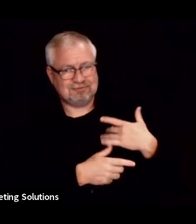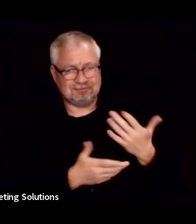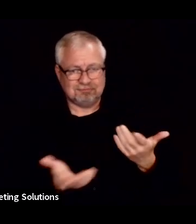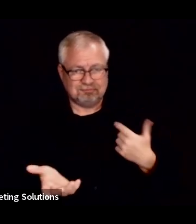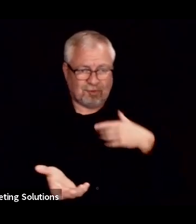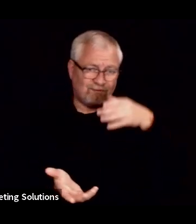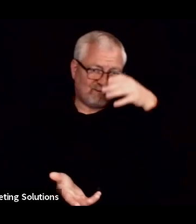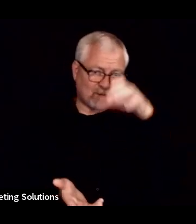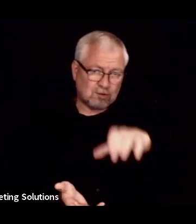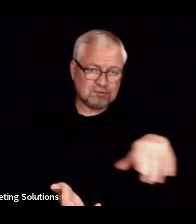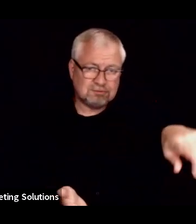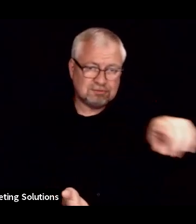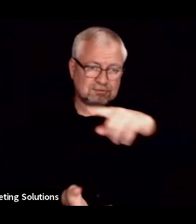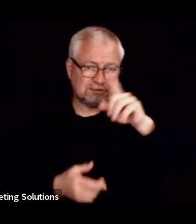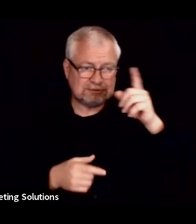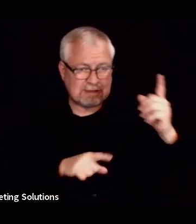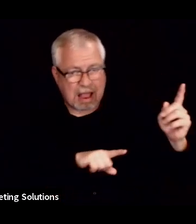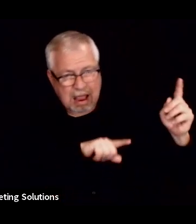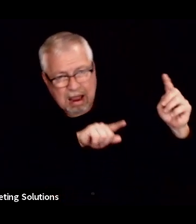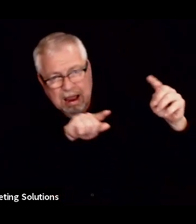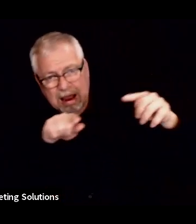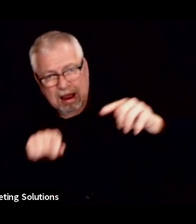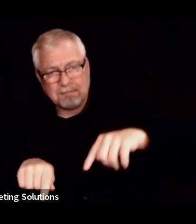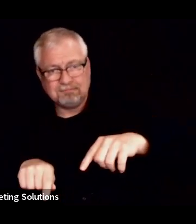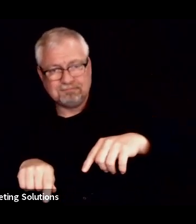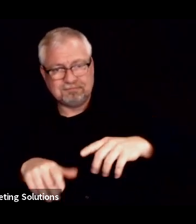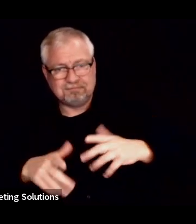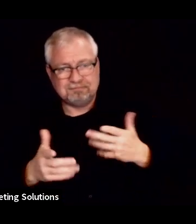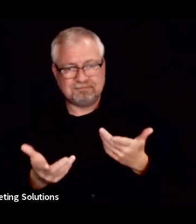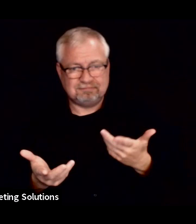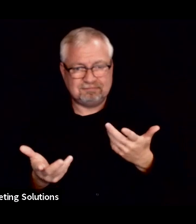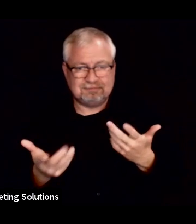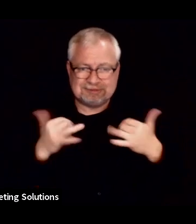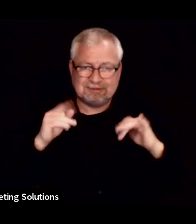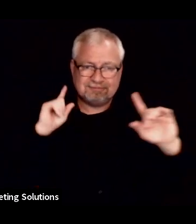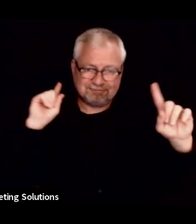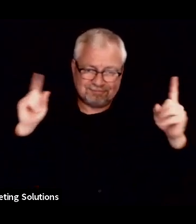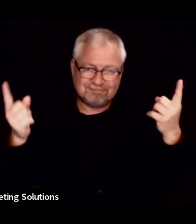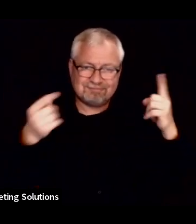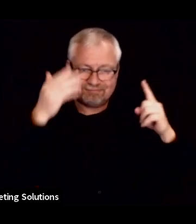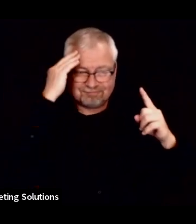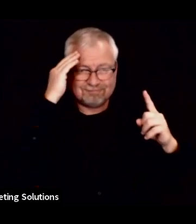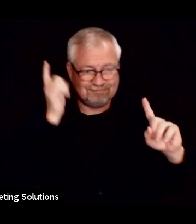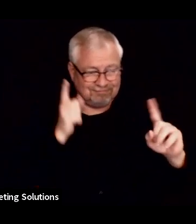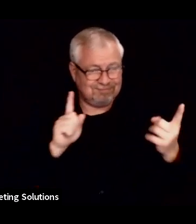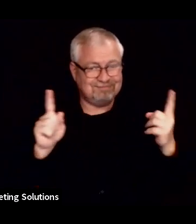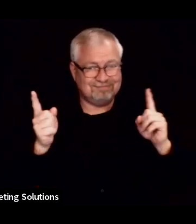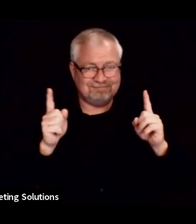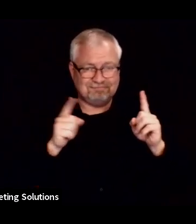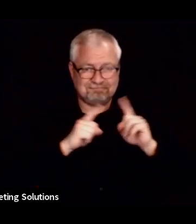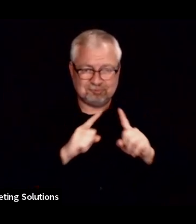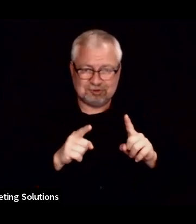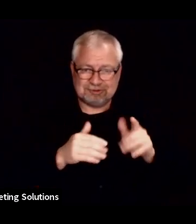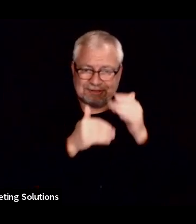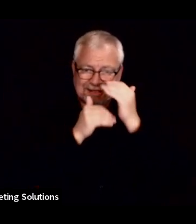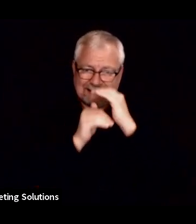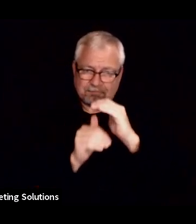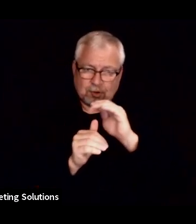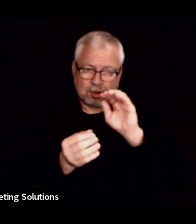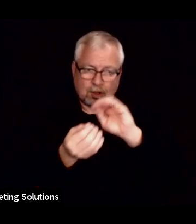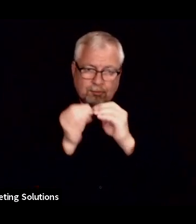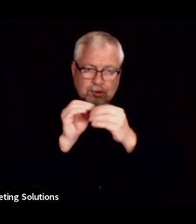recommend very good social distancing, limitations on numbers of people, limitations